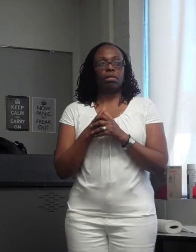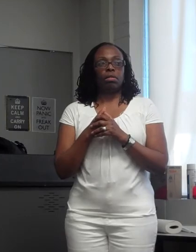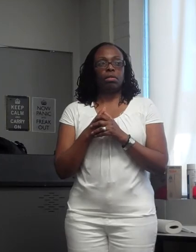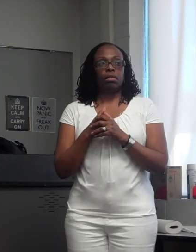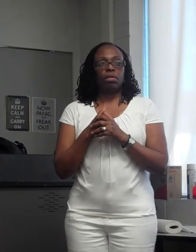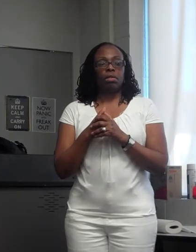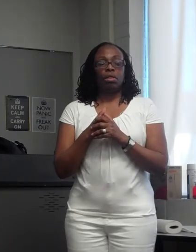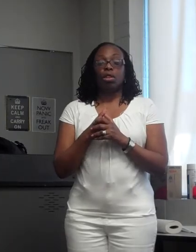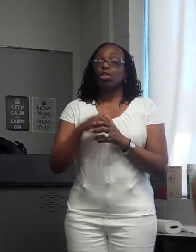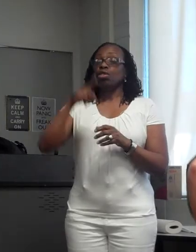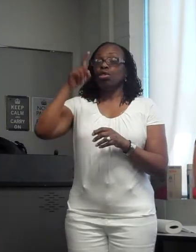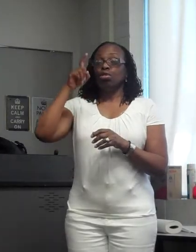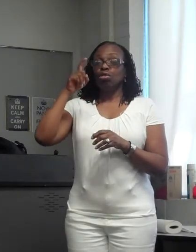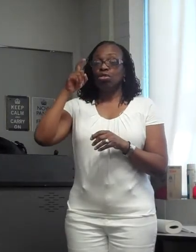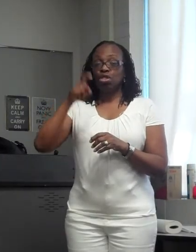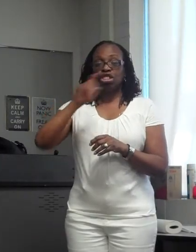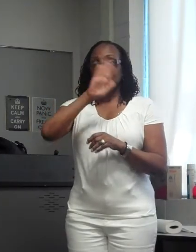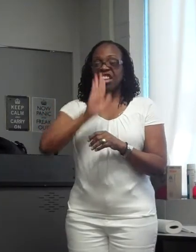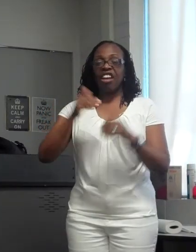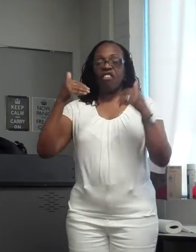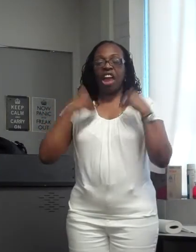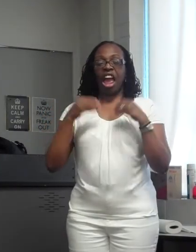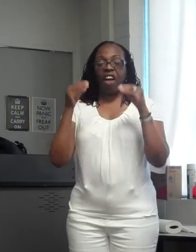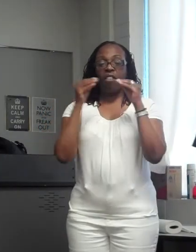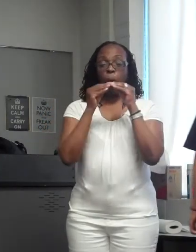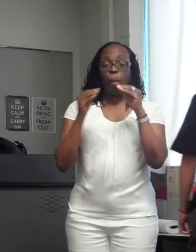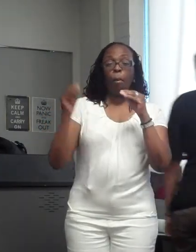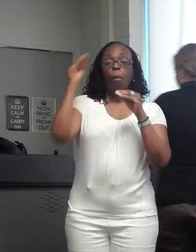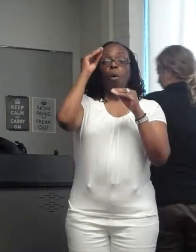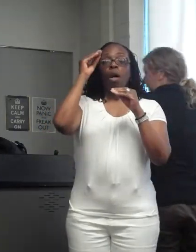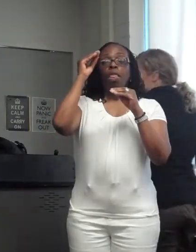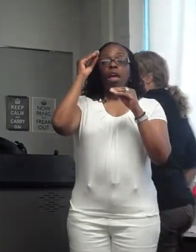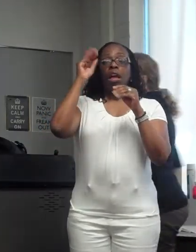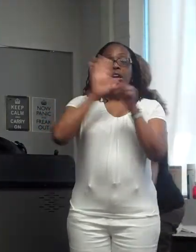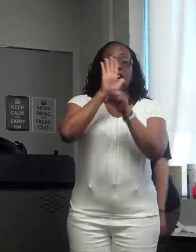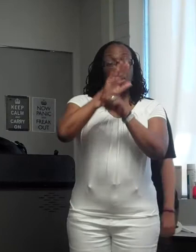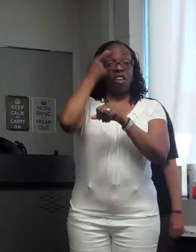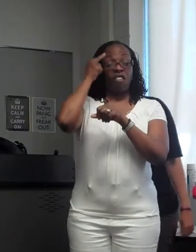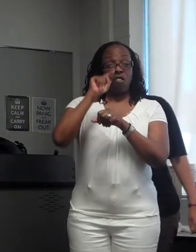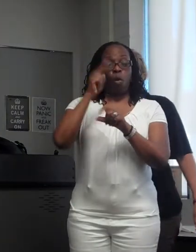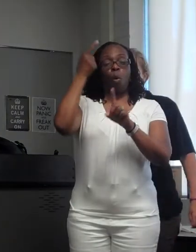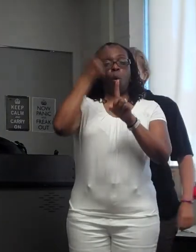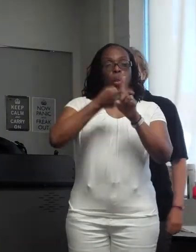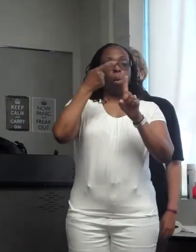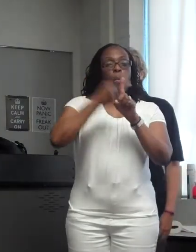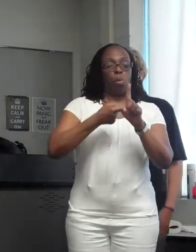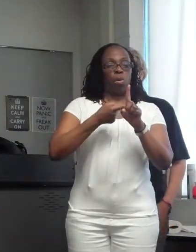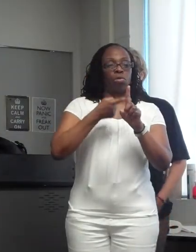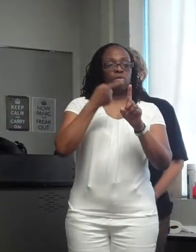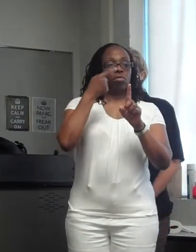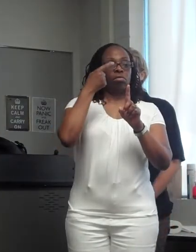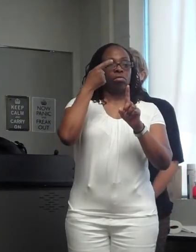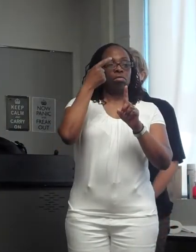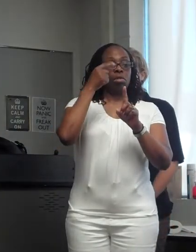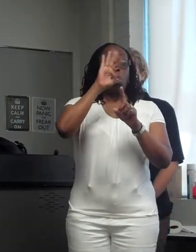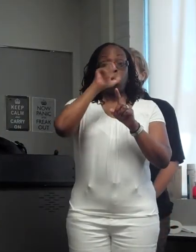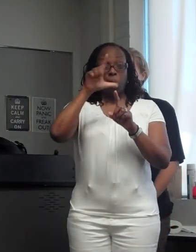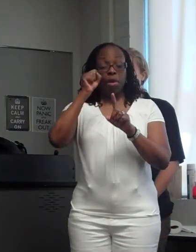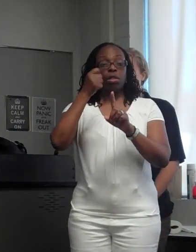No, every penny should be accounted for and put in its place. Put in a place. So if you've got $100 and you've got a credit